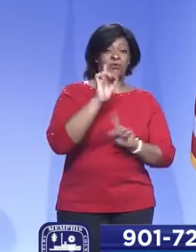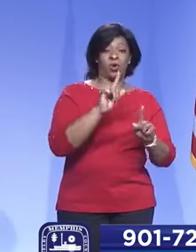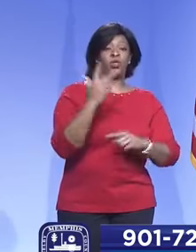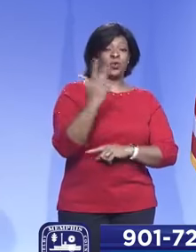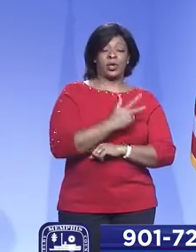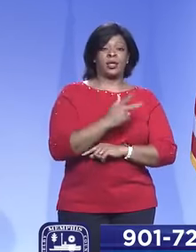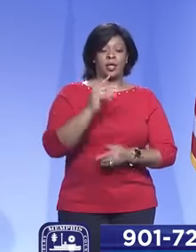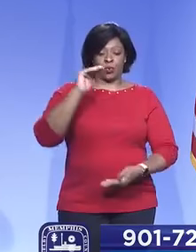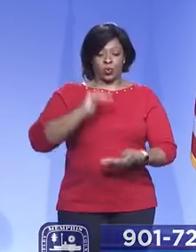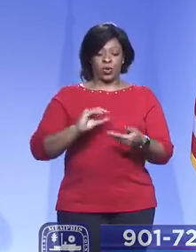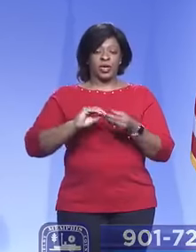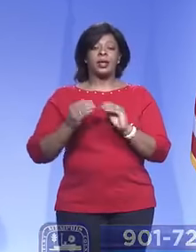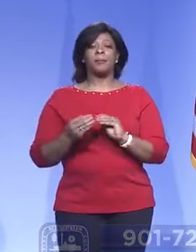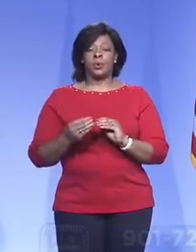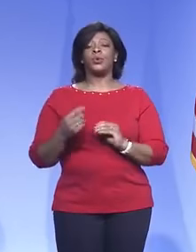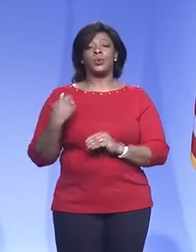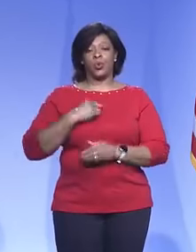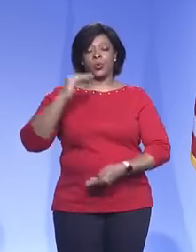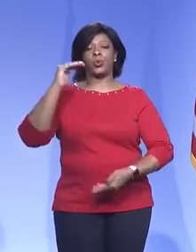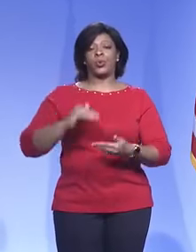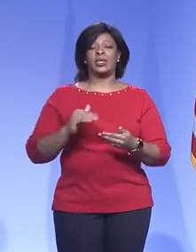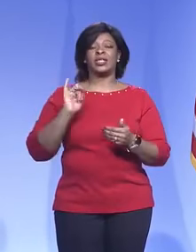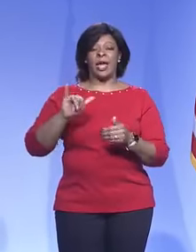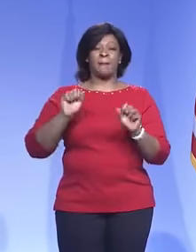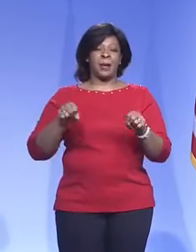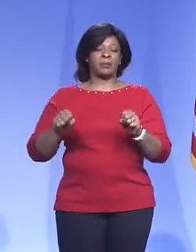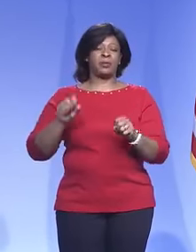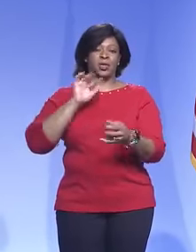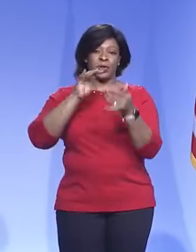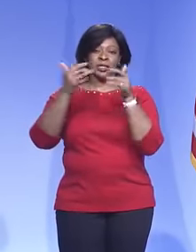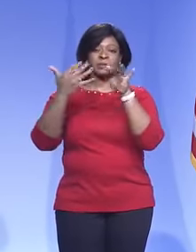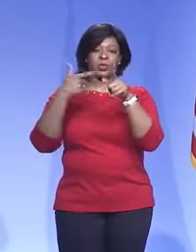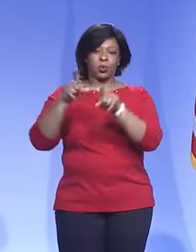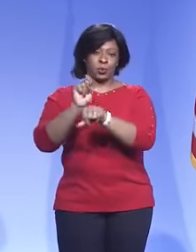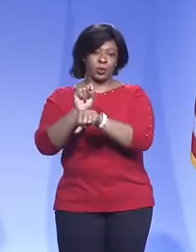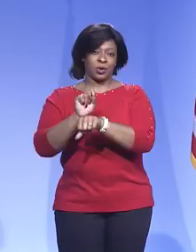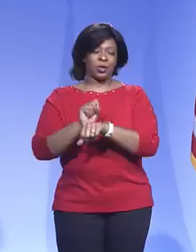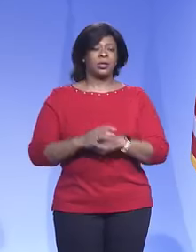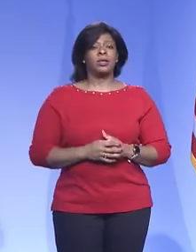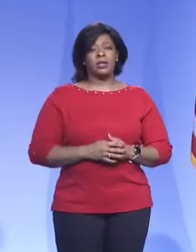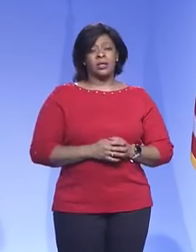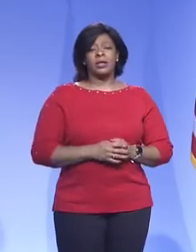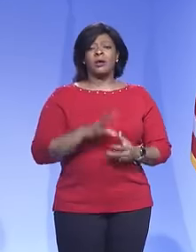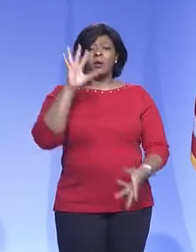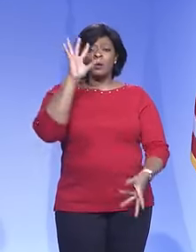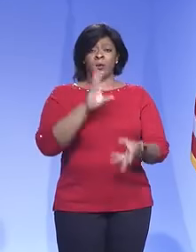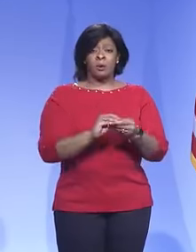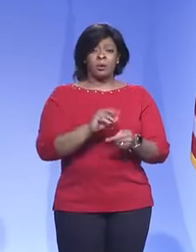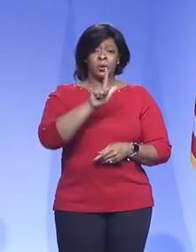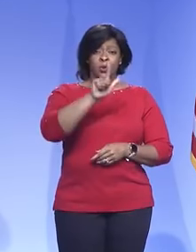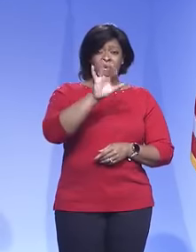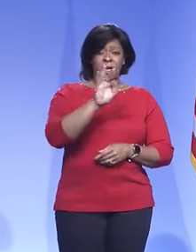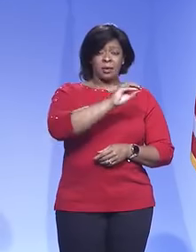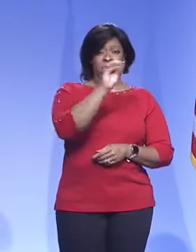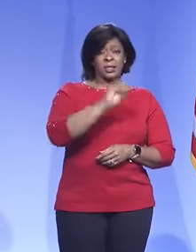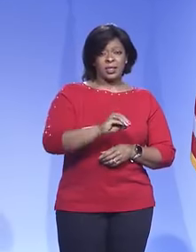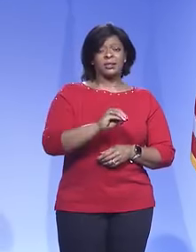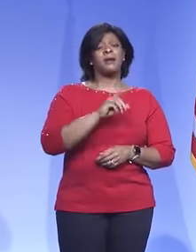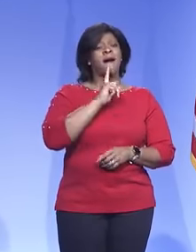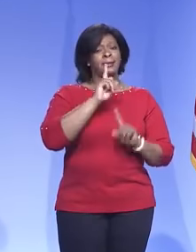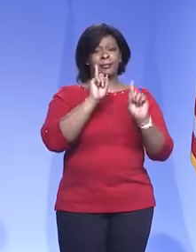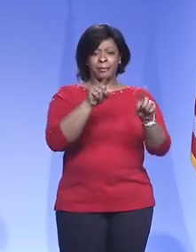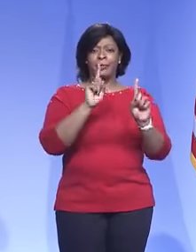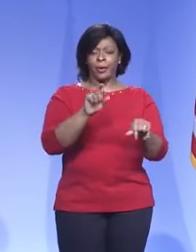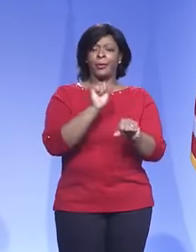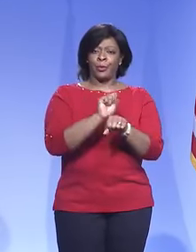by reducing that number, we reduced the opportunity for transmission. But a total of 29% actually continued